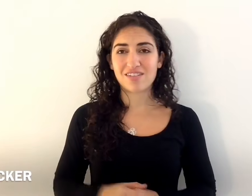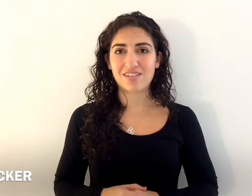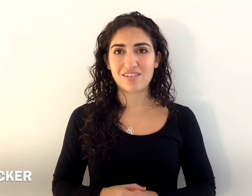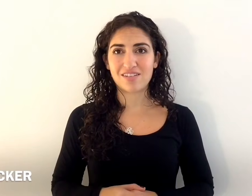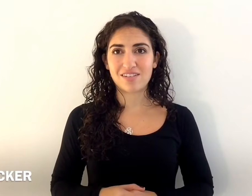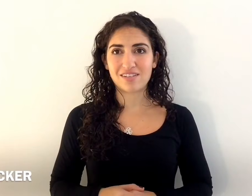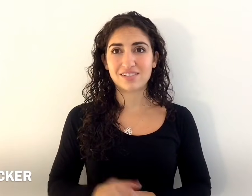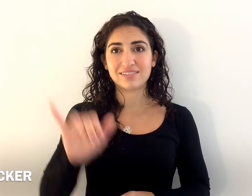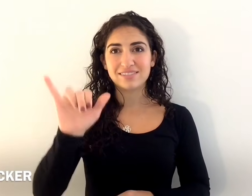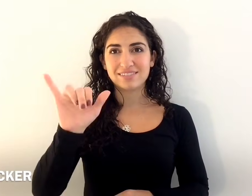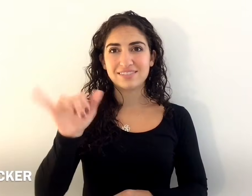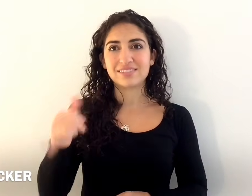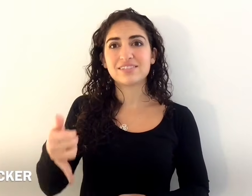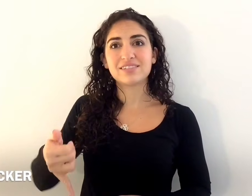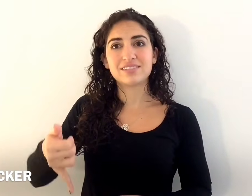Locker.